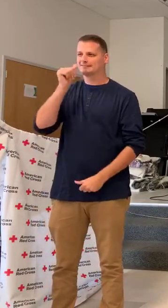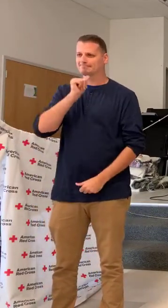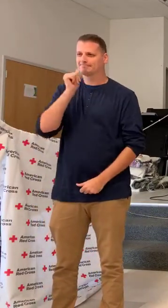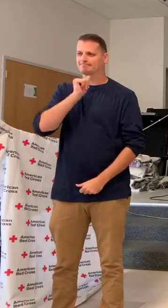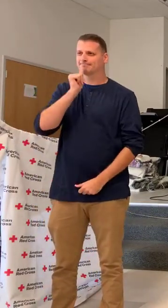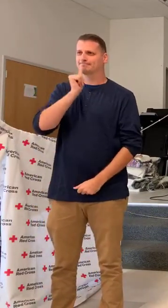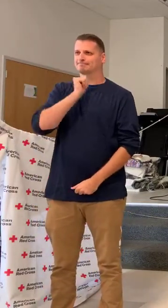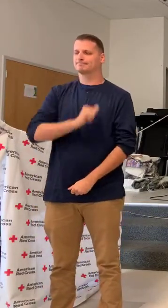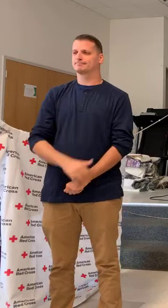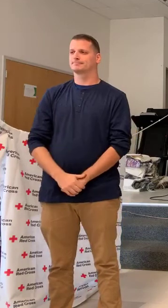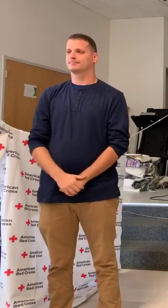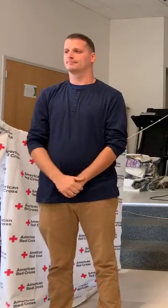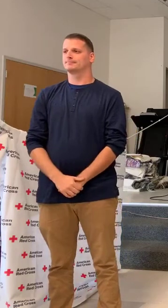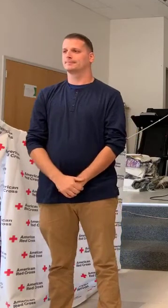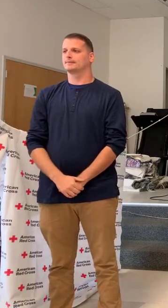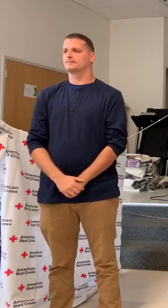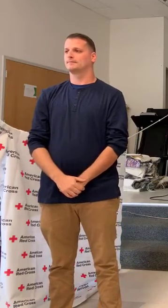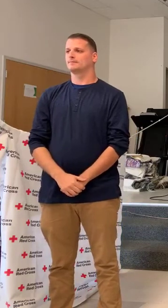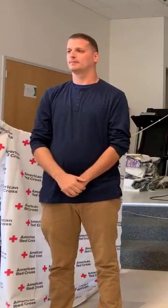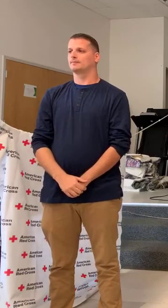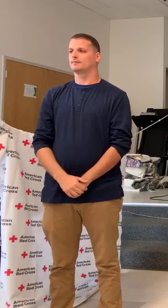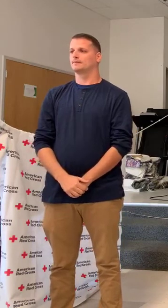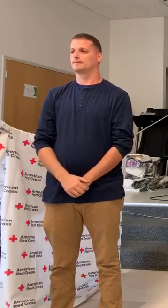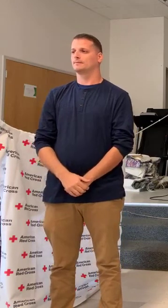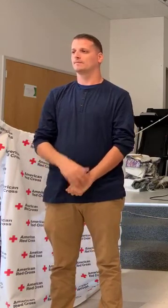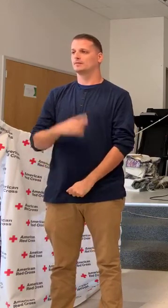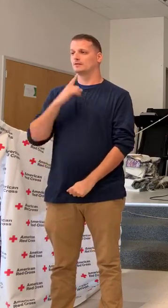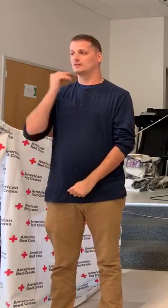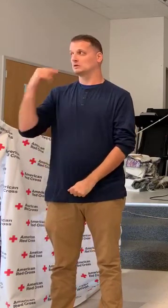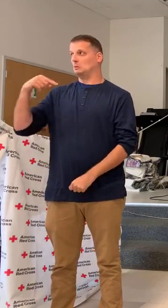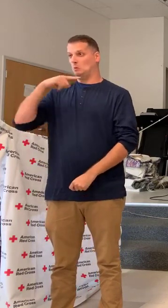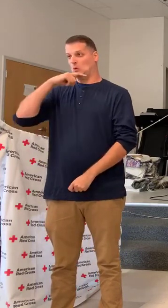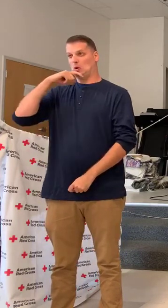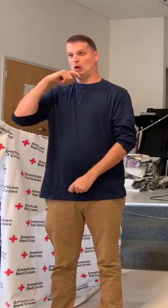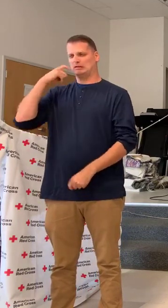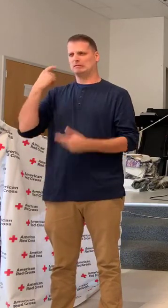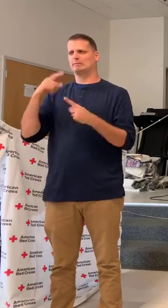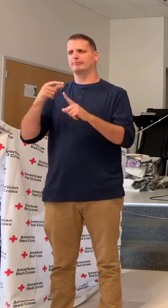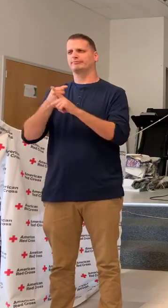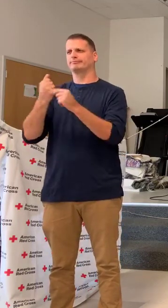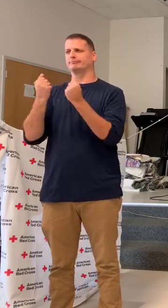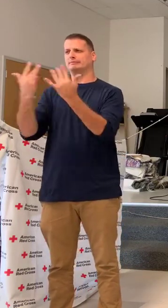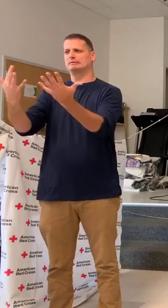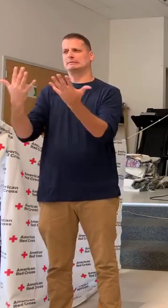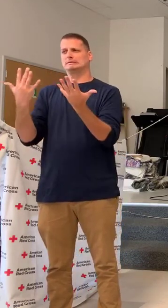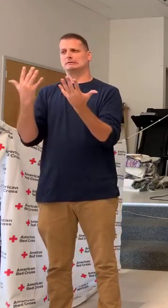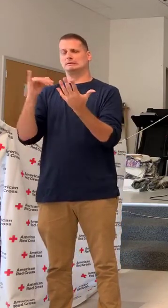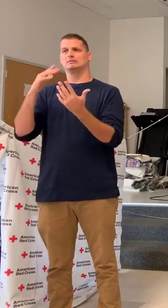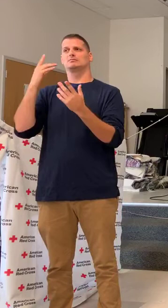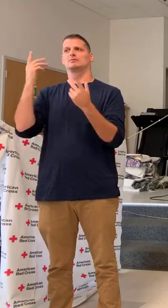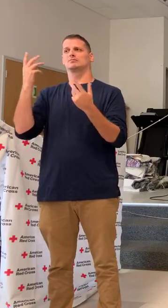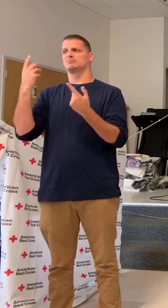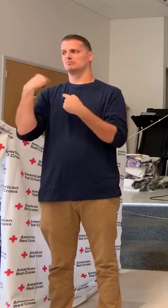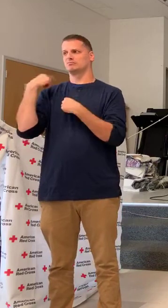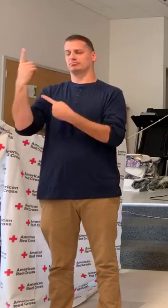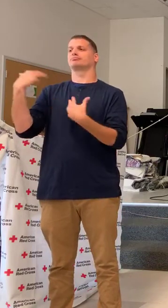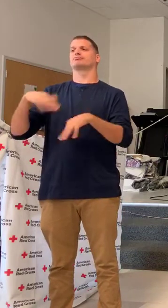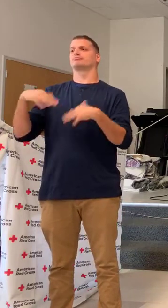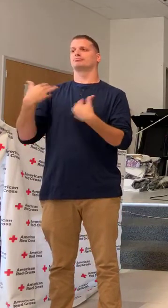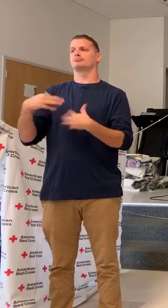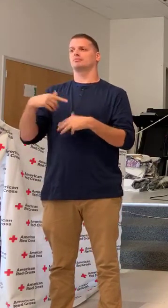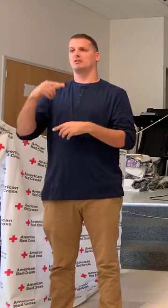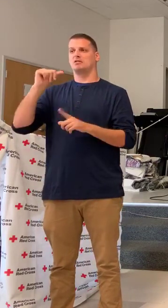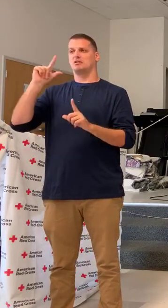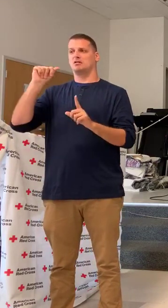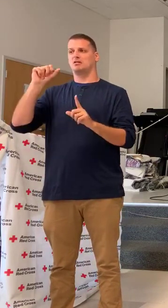of the driest, fast-moving fires we've seen in a very long time. These conditions in Alaska we've never seen